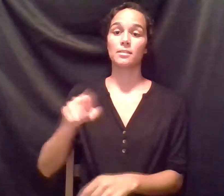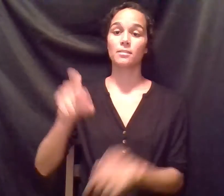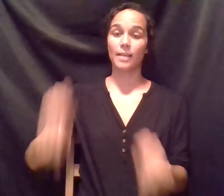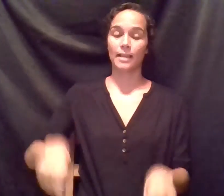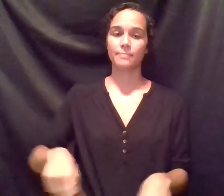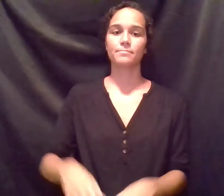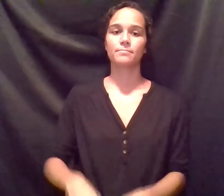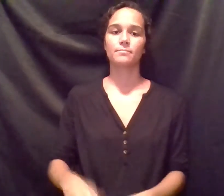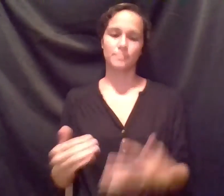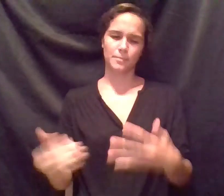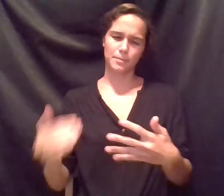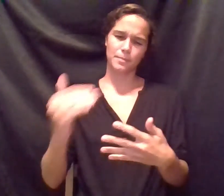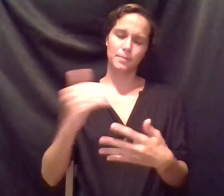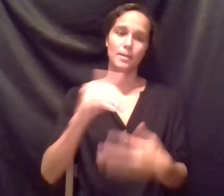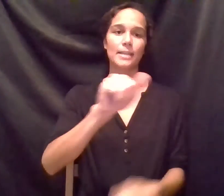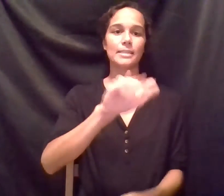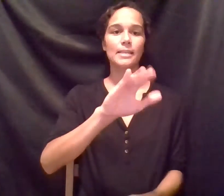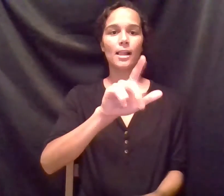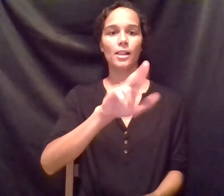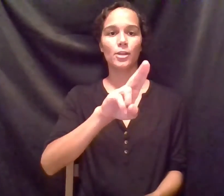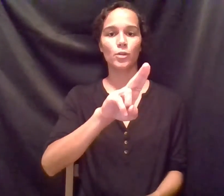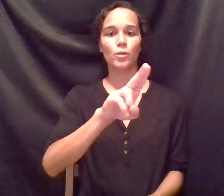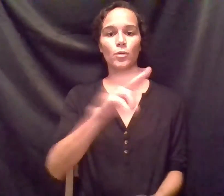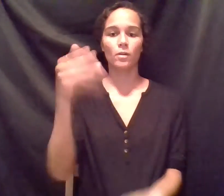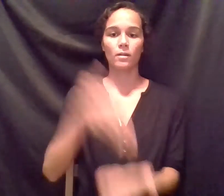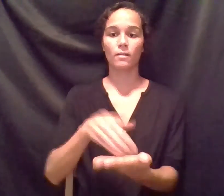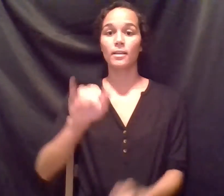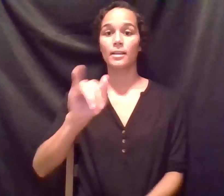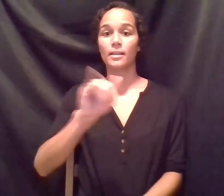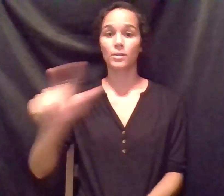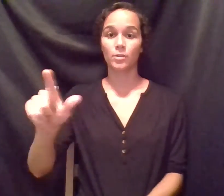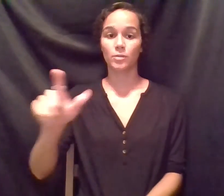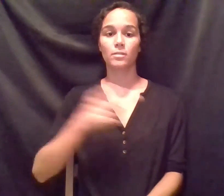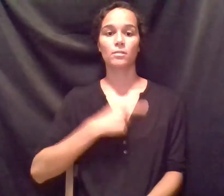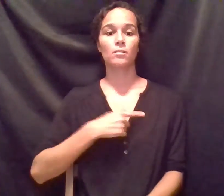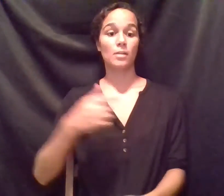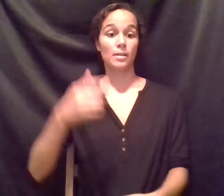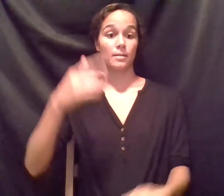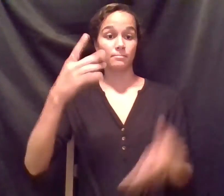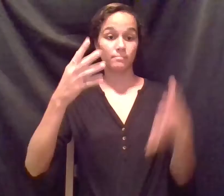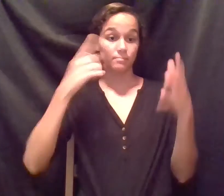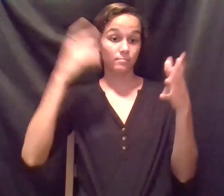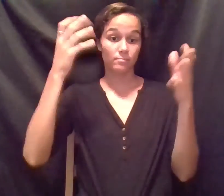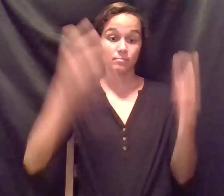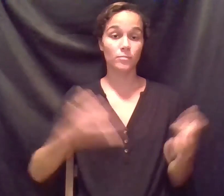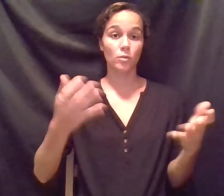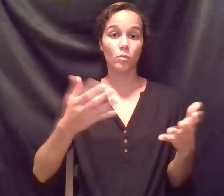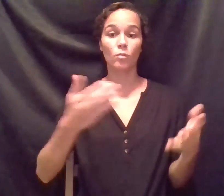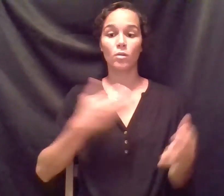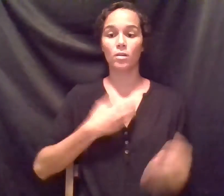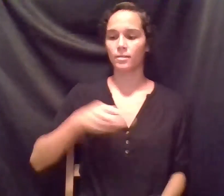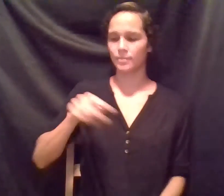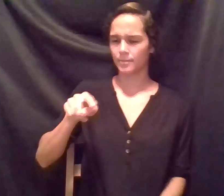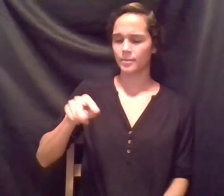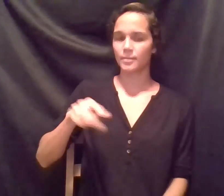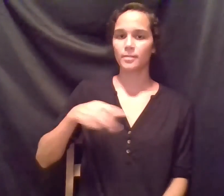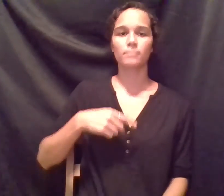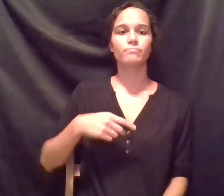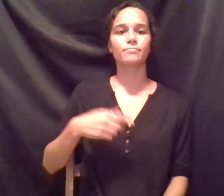went up to the United States Supreme Court, and they denied cert. Okay, what does that mean? That means the Supreme Court looked at the result of the case and said, do